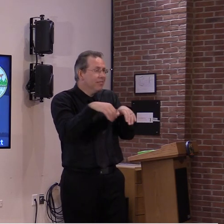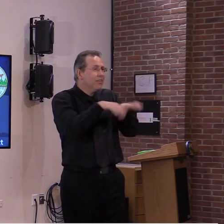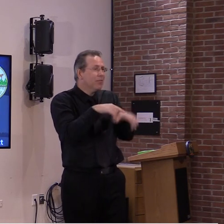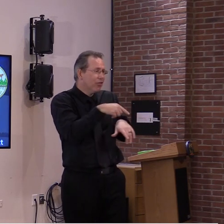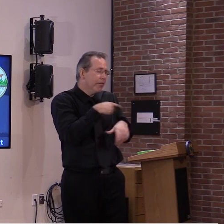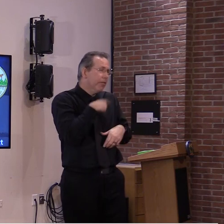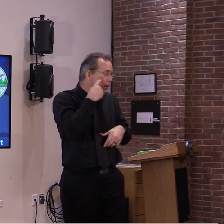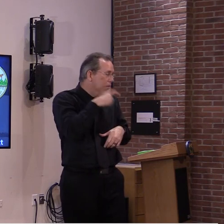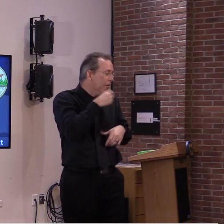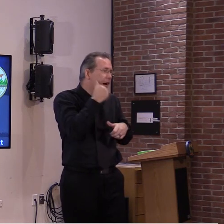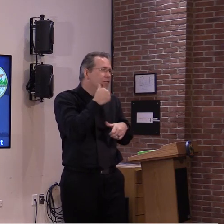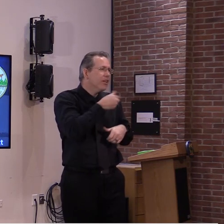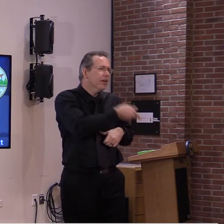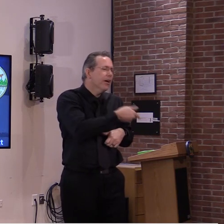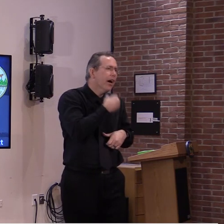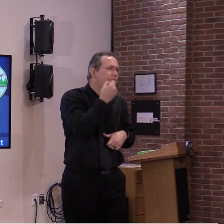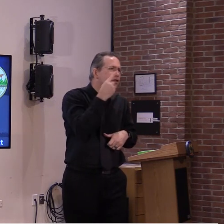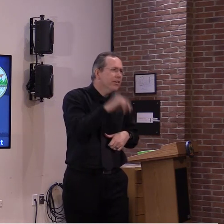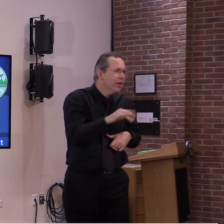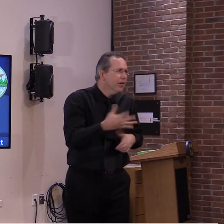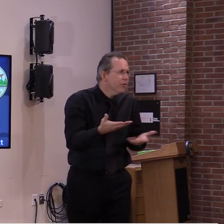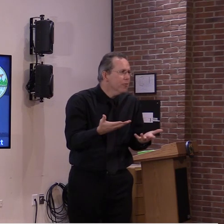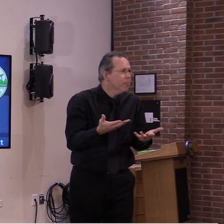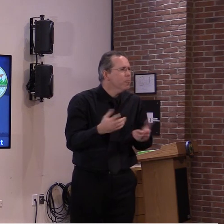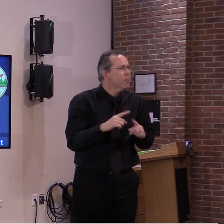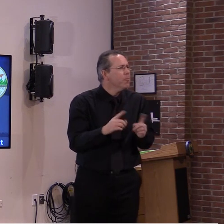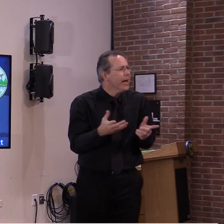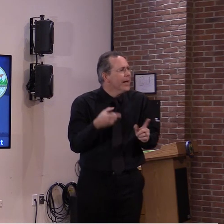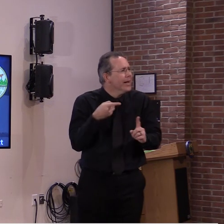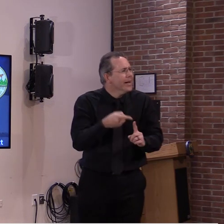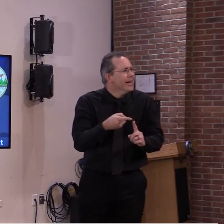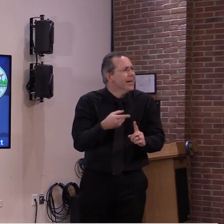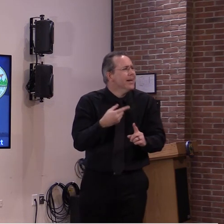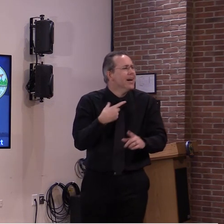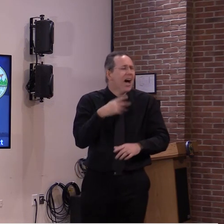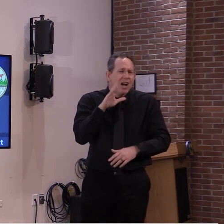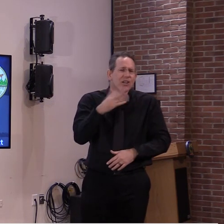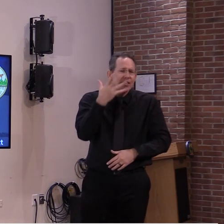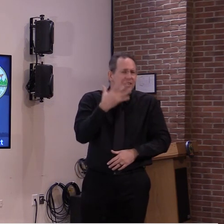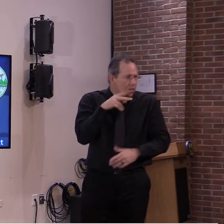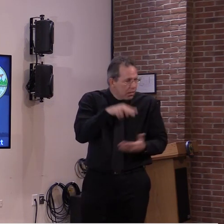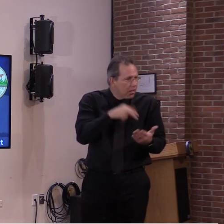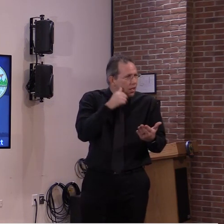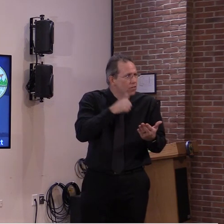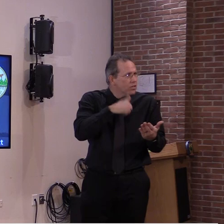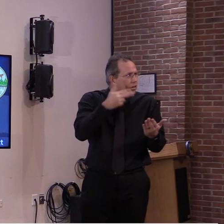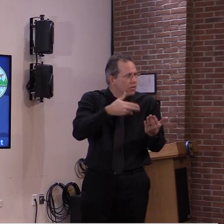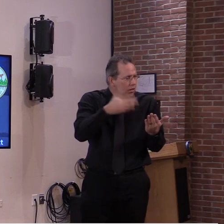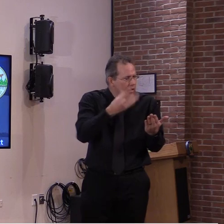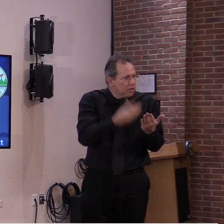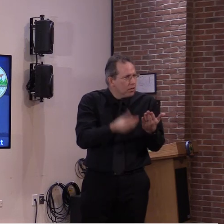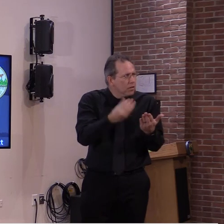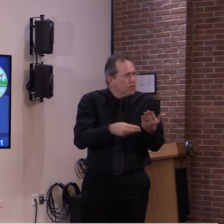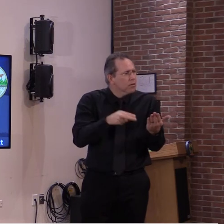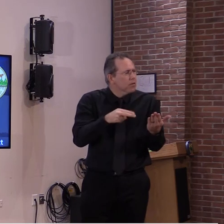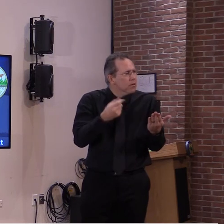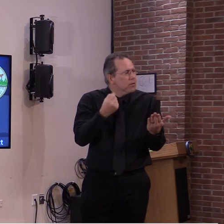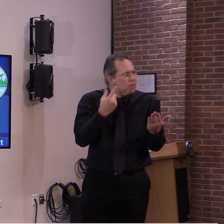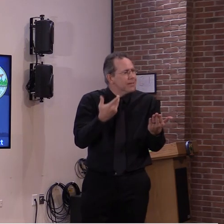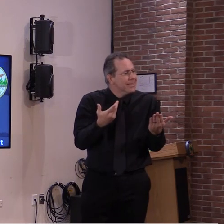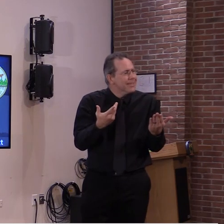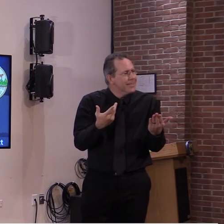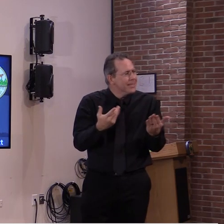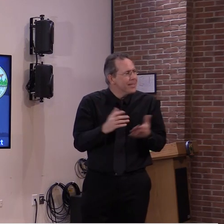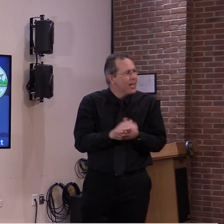but hopefully we've turned the corner on this, I think. Well, in terms of the death rate,